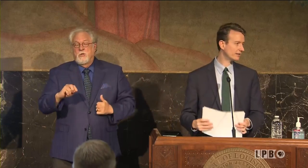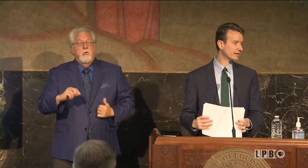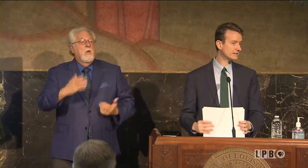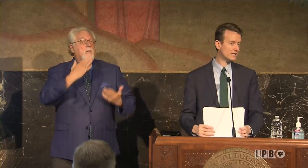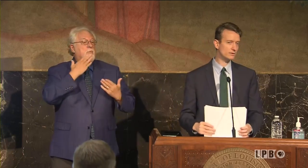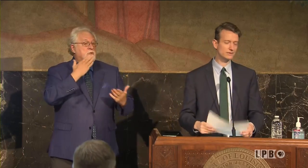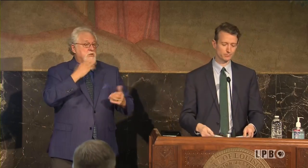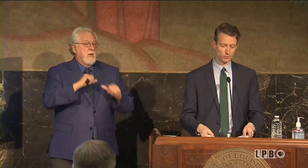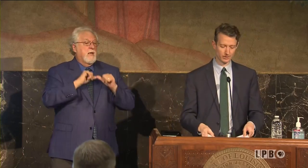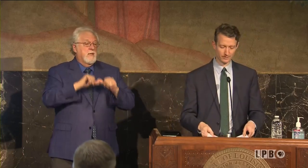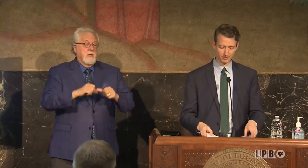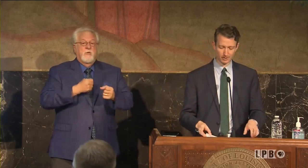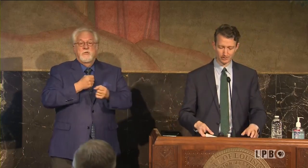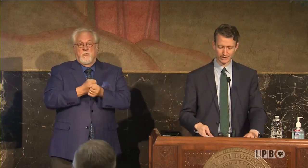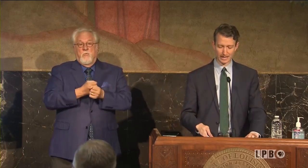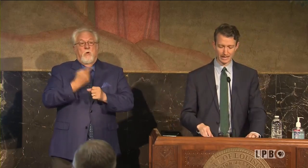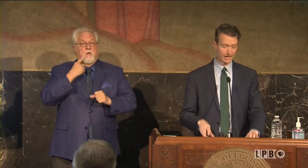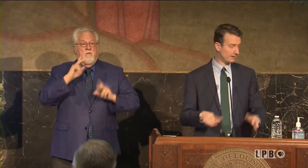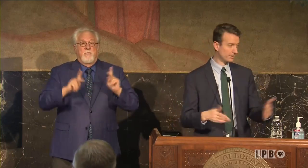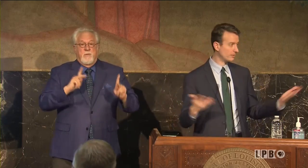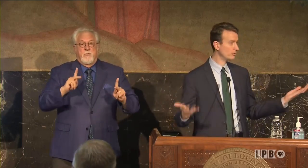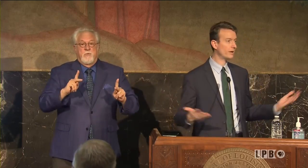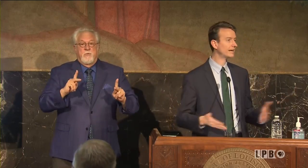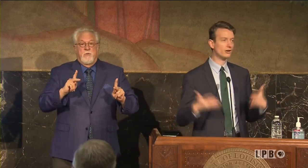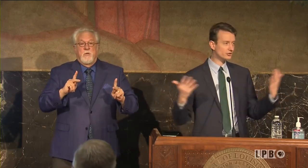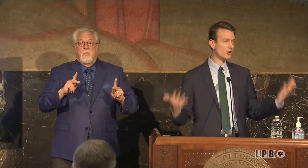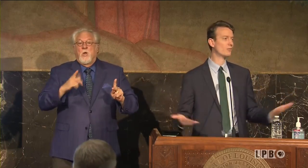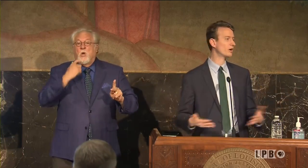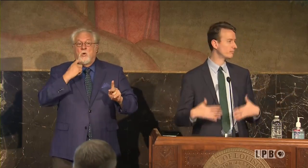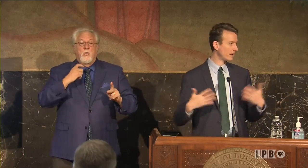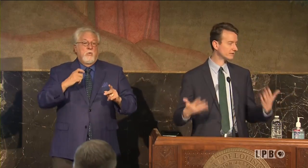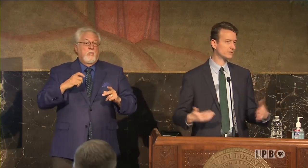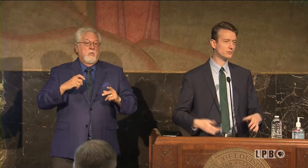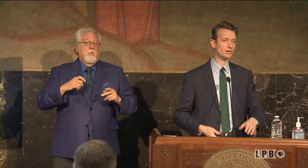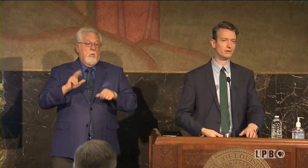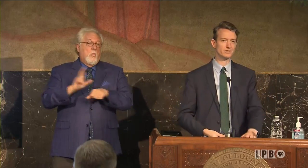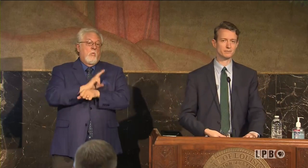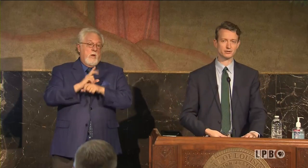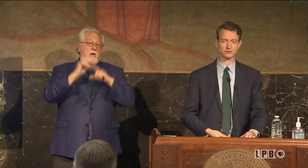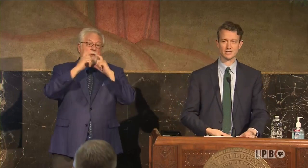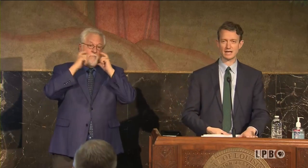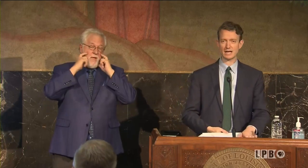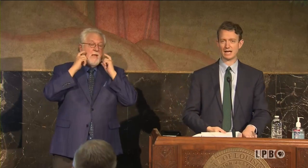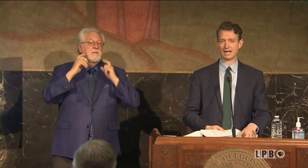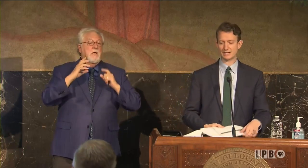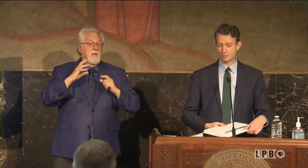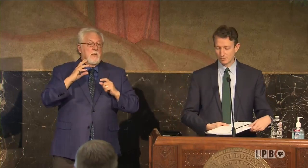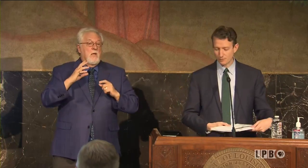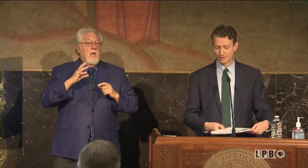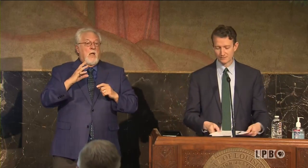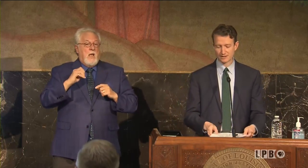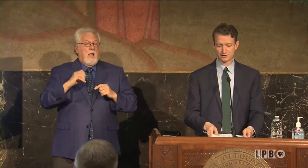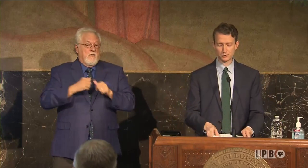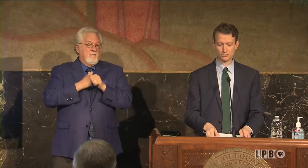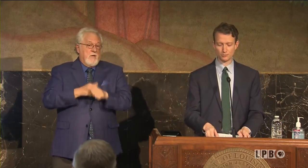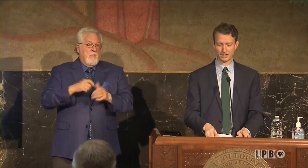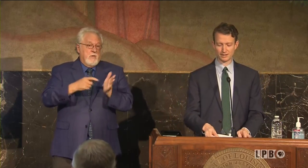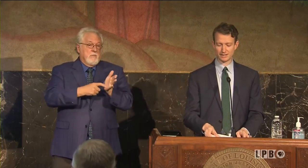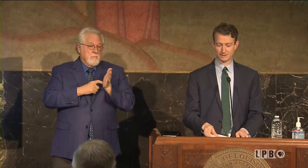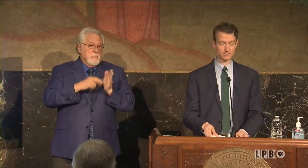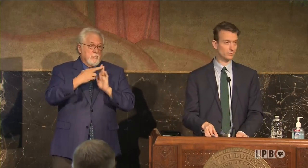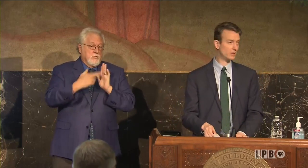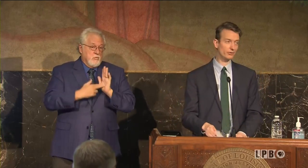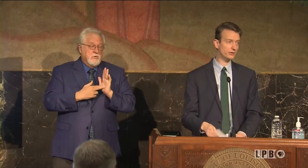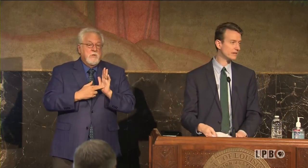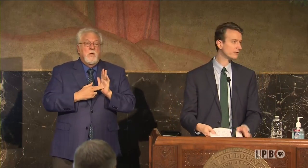appreciate the continued support of the public who by and large are wearing masks and doing all of these measures. And as we move into phase 2, we